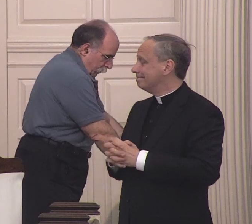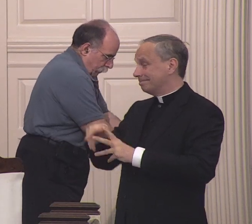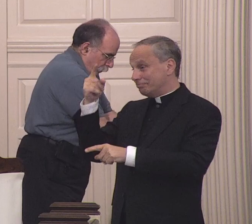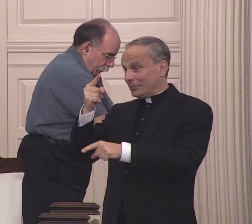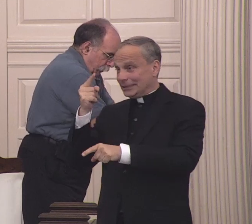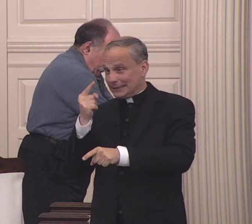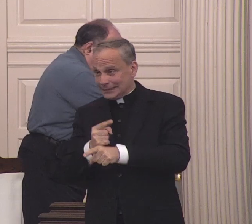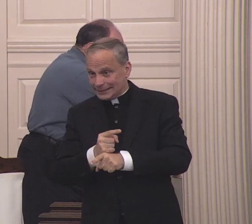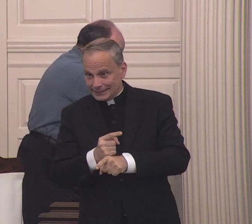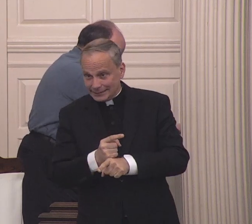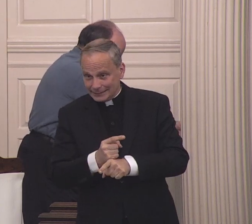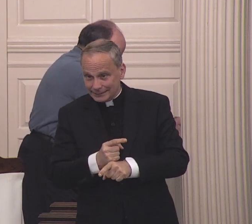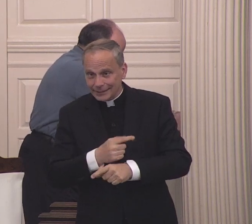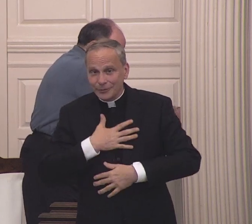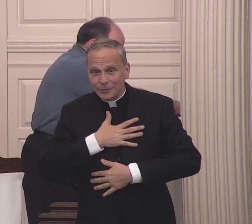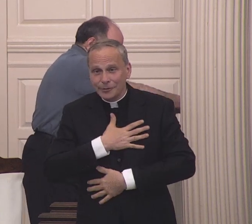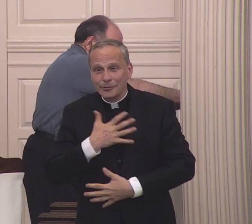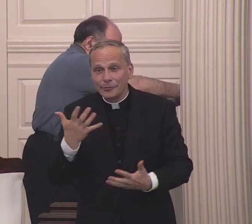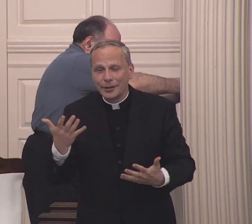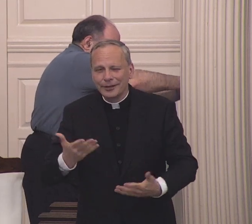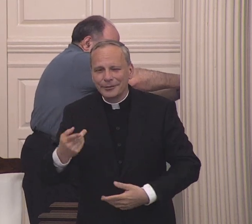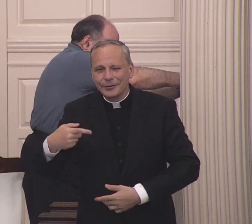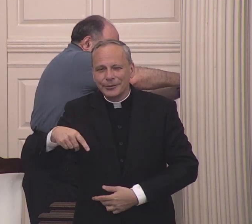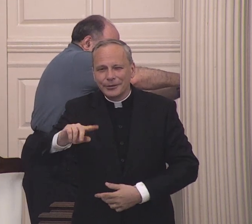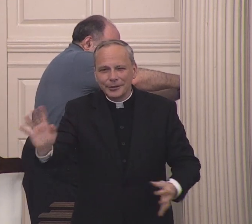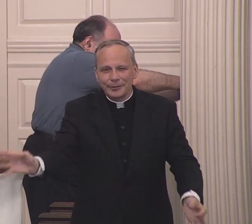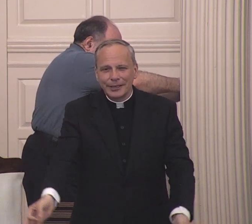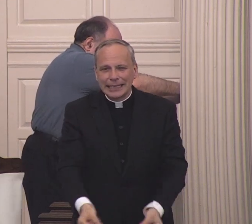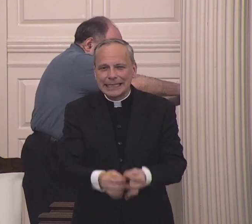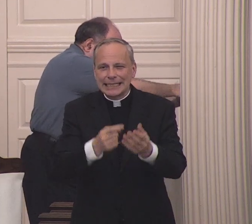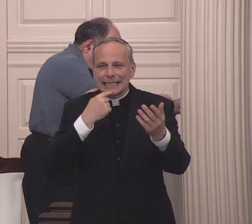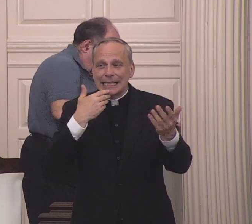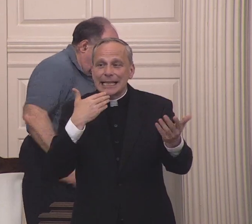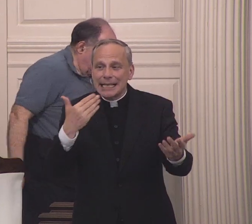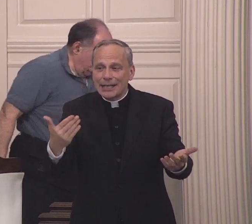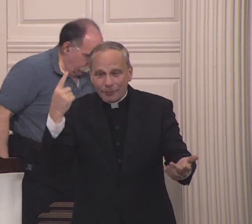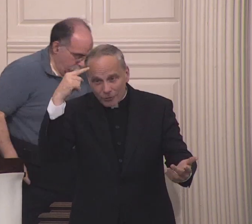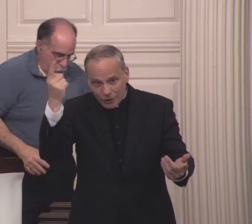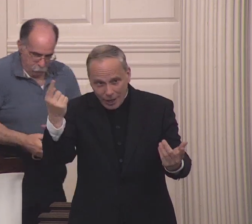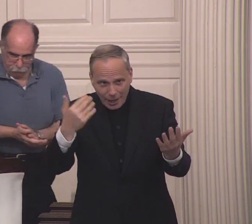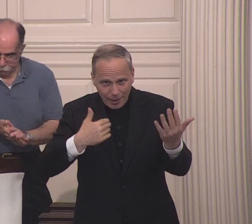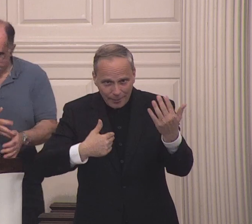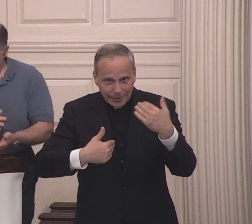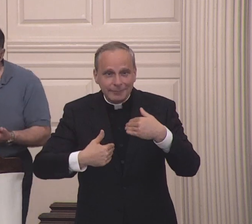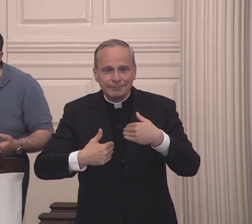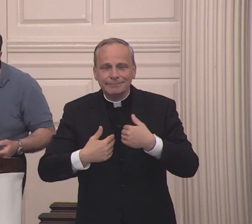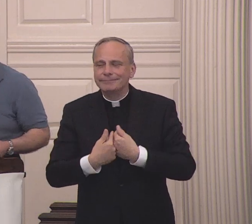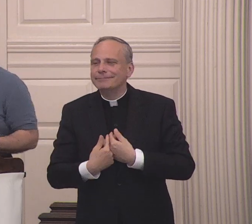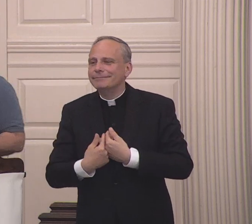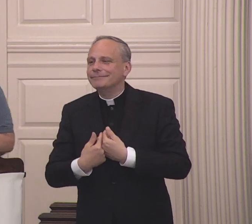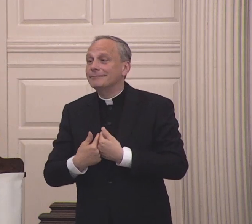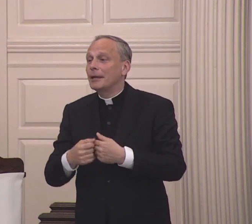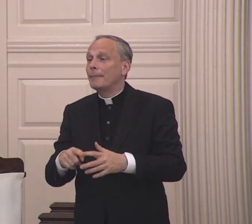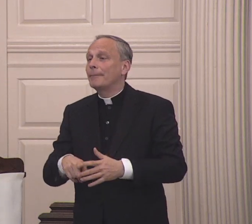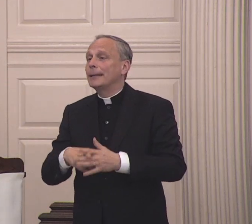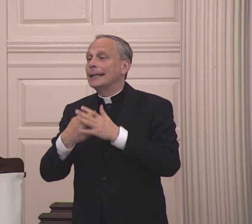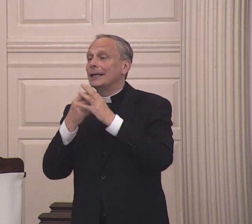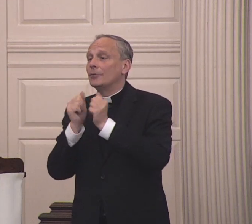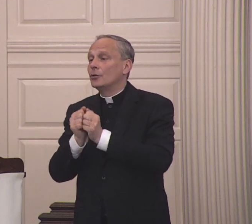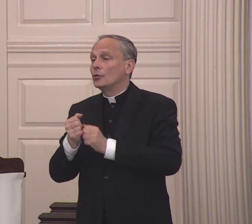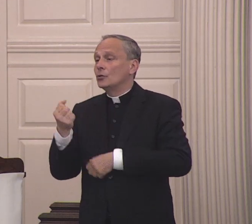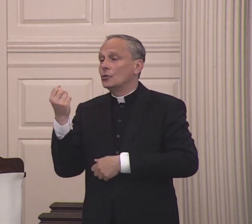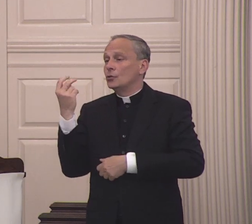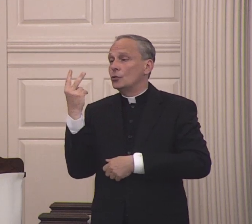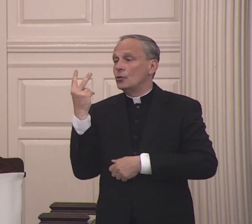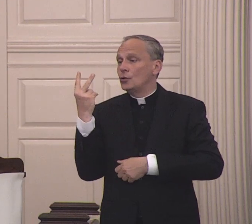Brothers and sisters, I warmly welcome you to this Mass and say thank you for coming. Let me begin with some two pieces